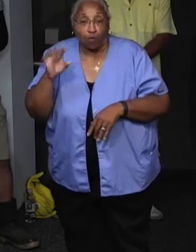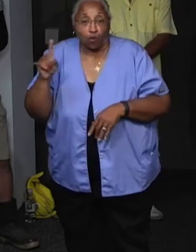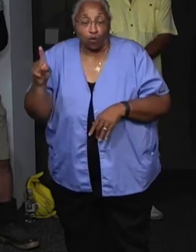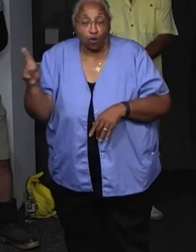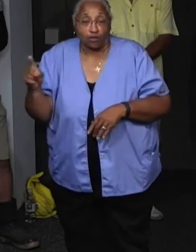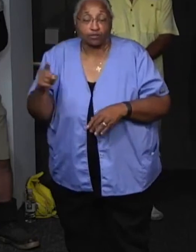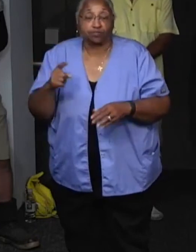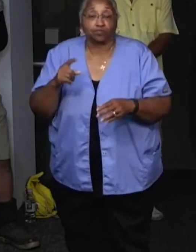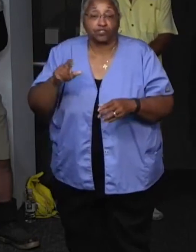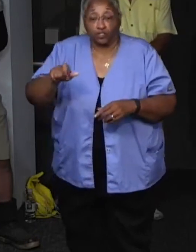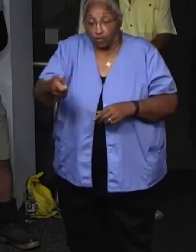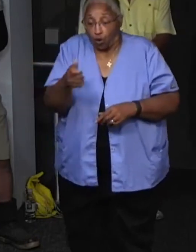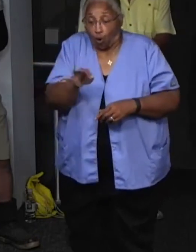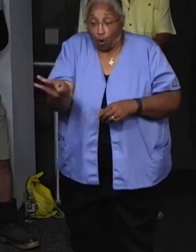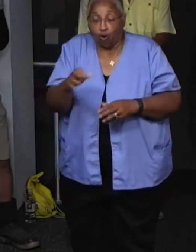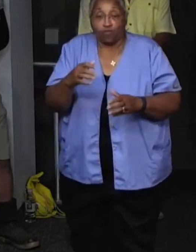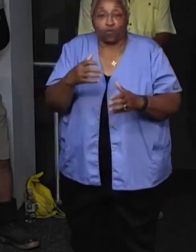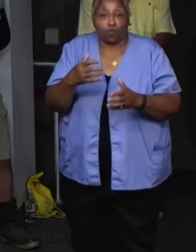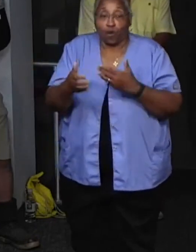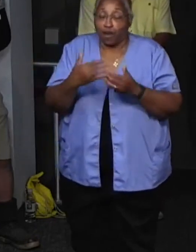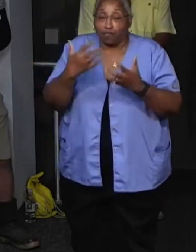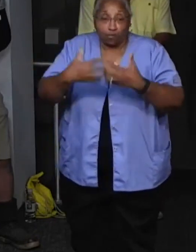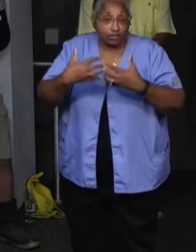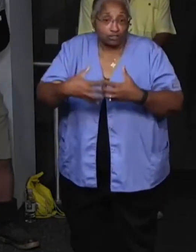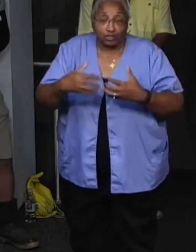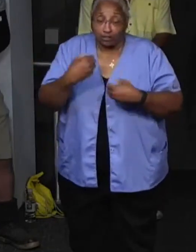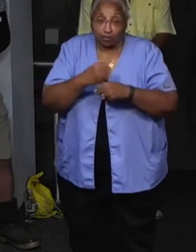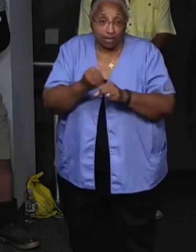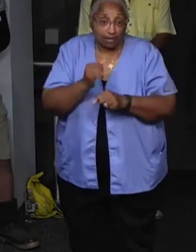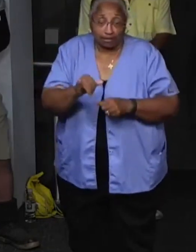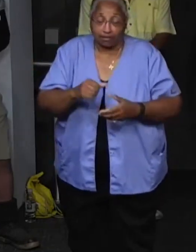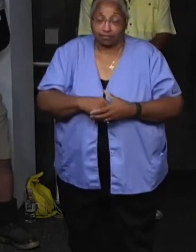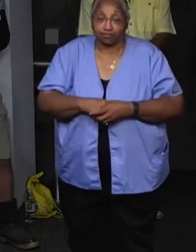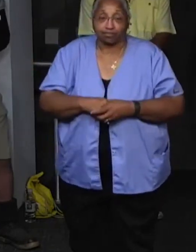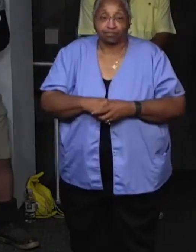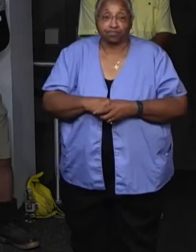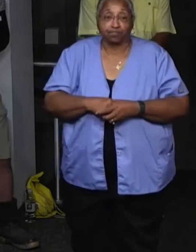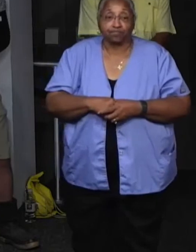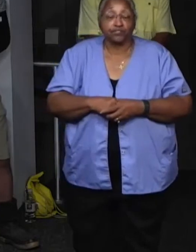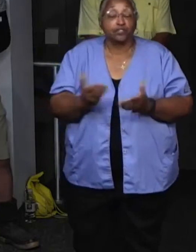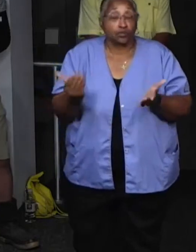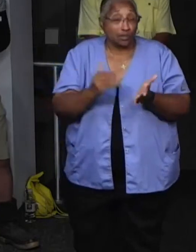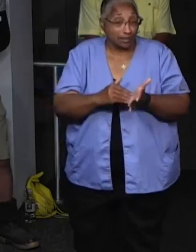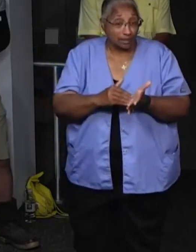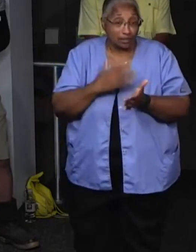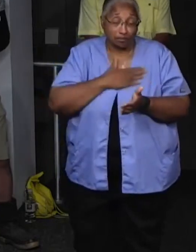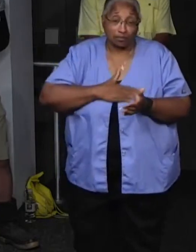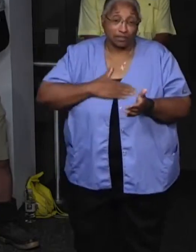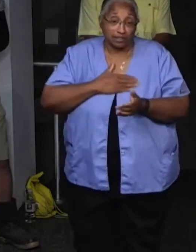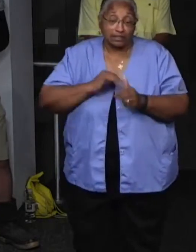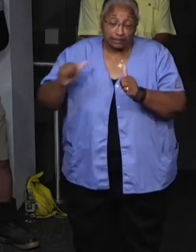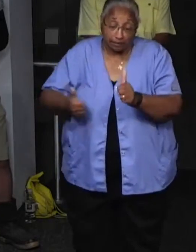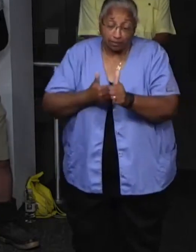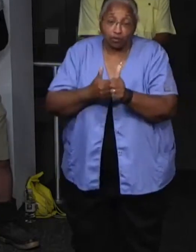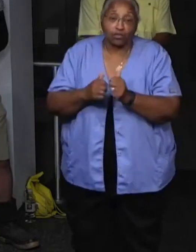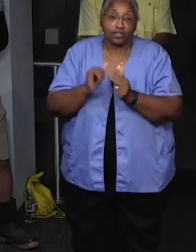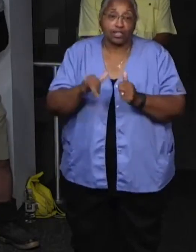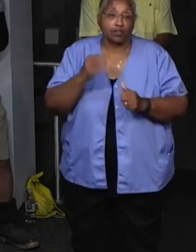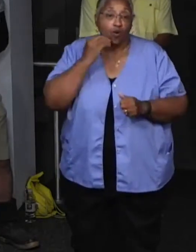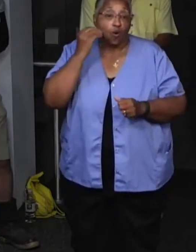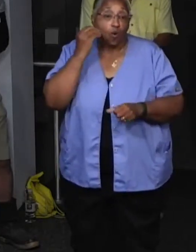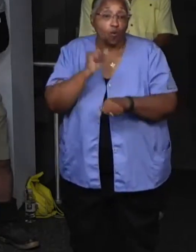that combustion, and wait for the folks to show up. So, again, just keep it up with that. I've been giving homework every night. I'm not